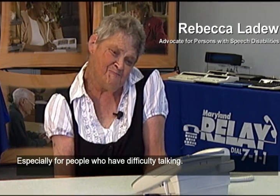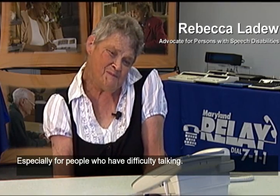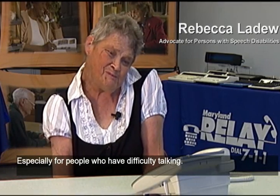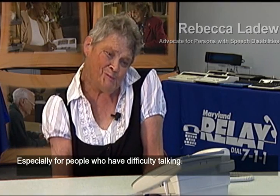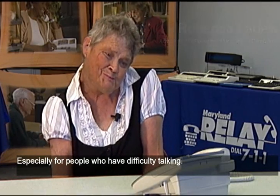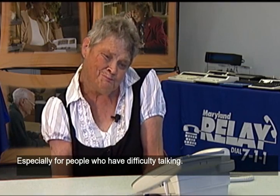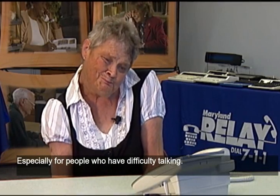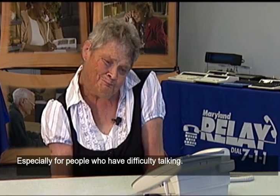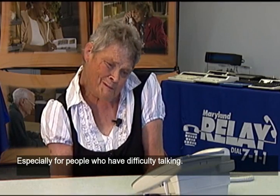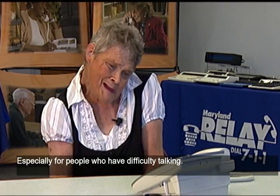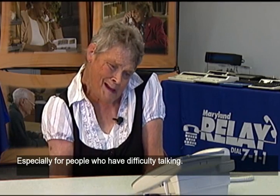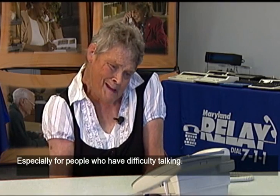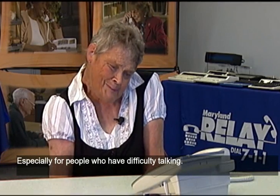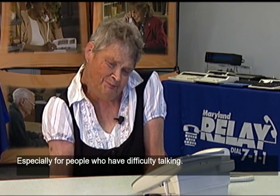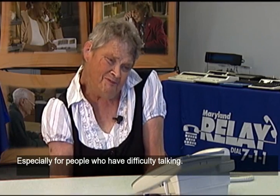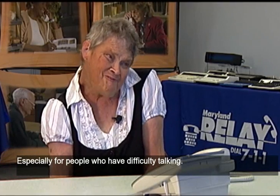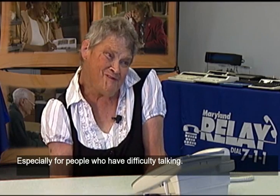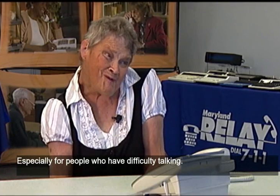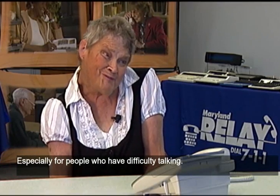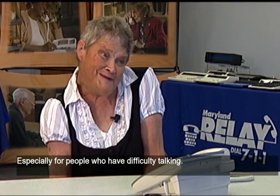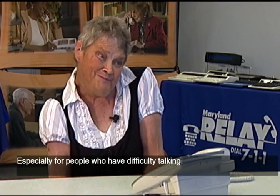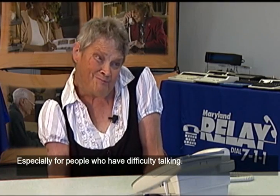Especially for people who have difficulty talking.